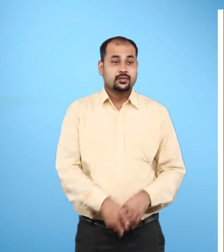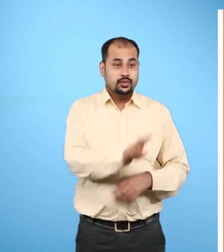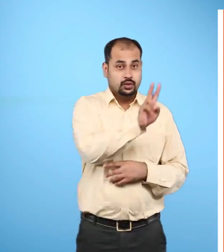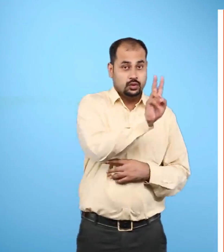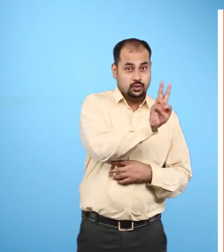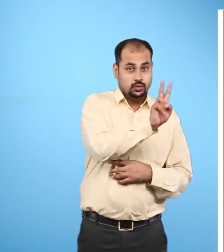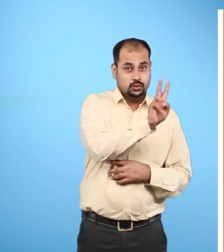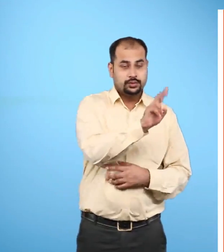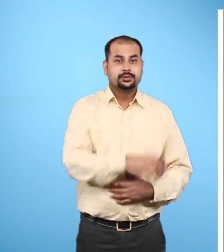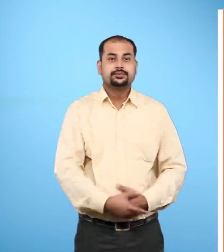Two